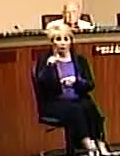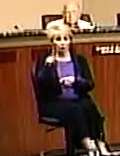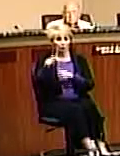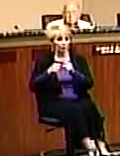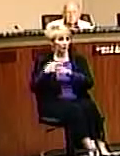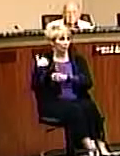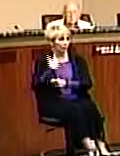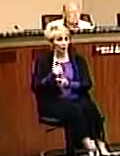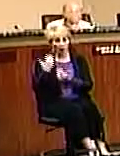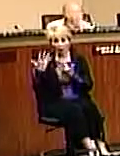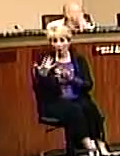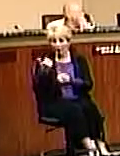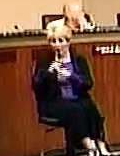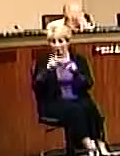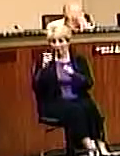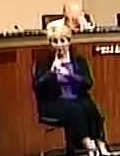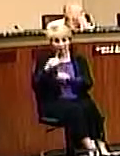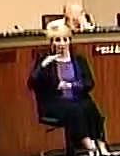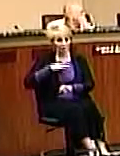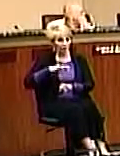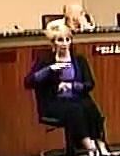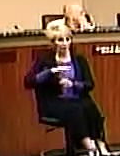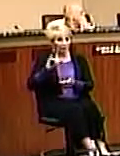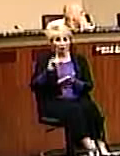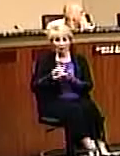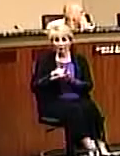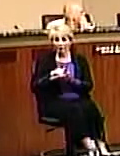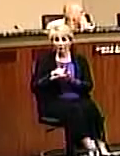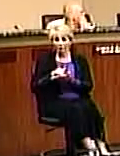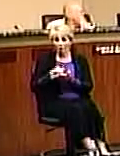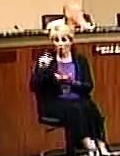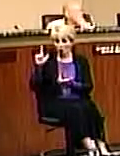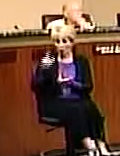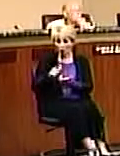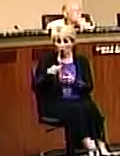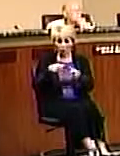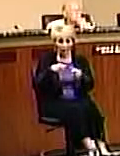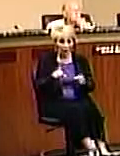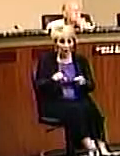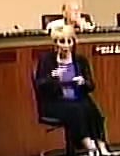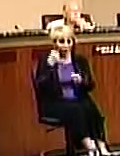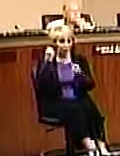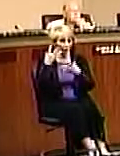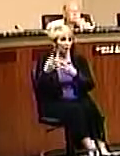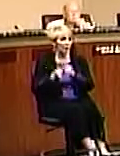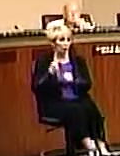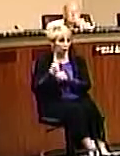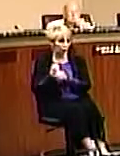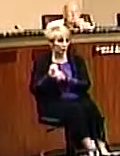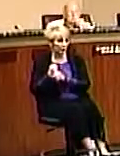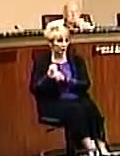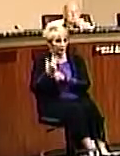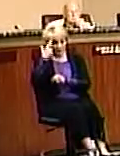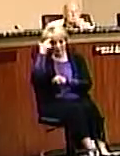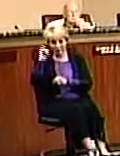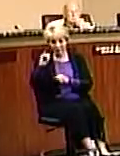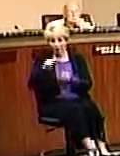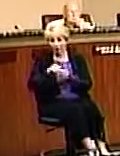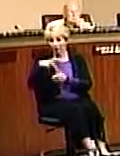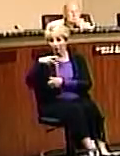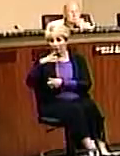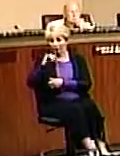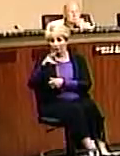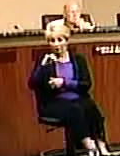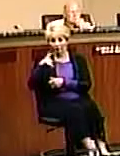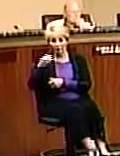did. Everybody got an advantage of that being low deposits for so many years. Same way with privilege licenses. We